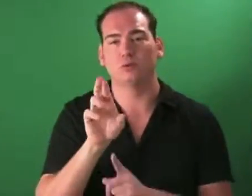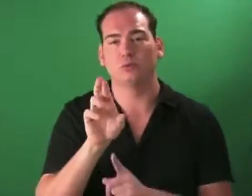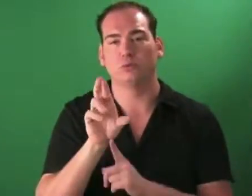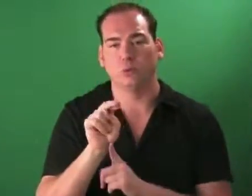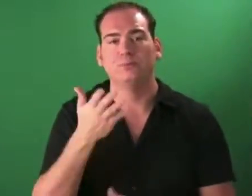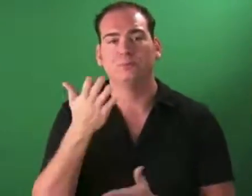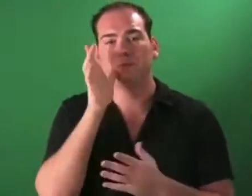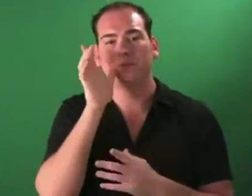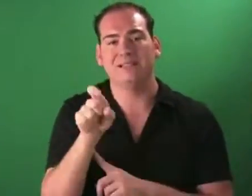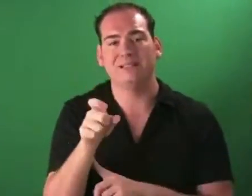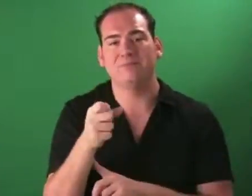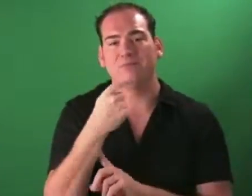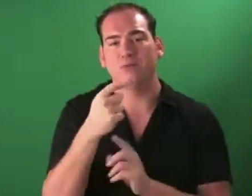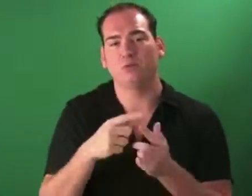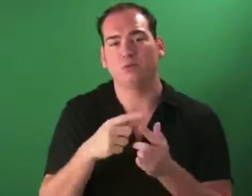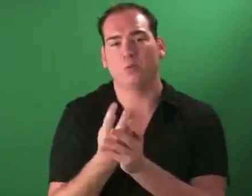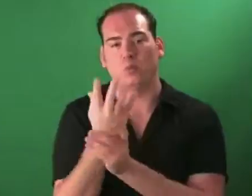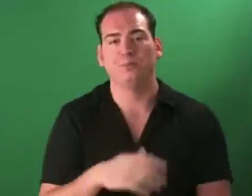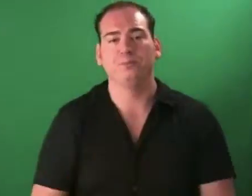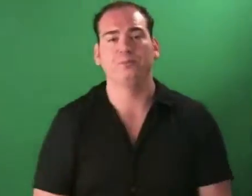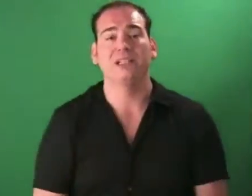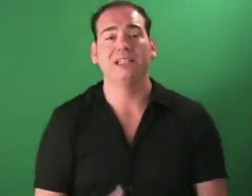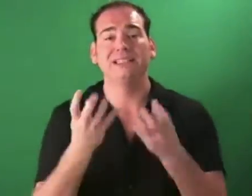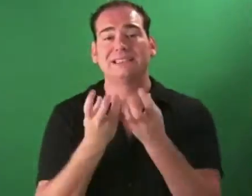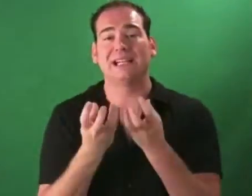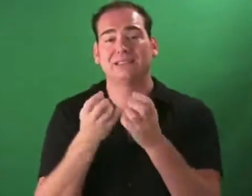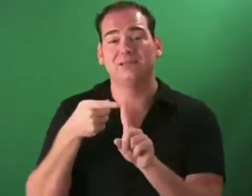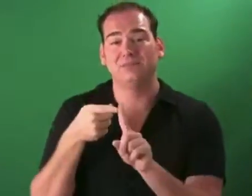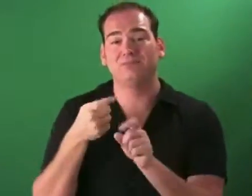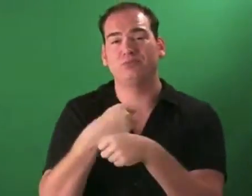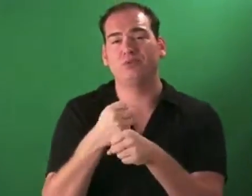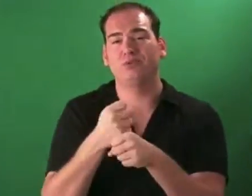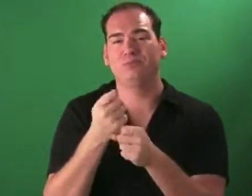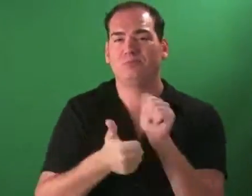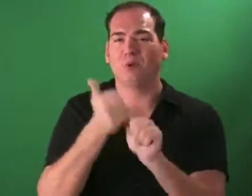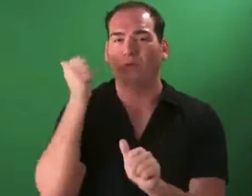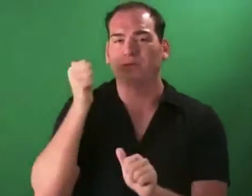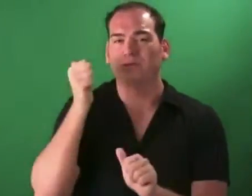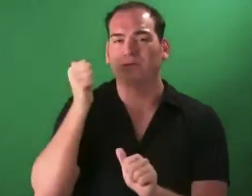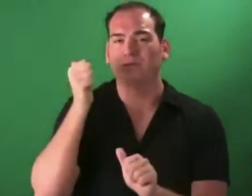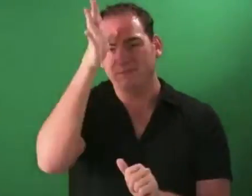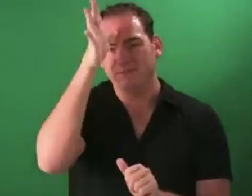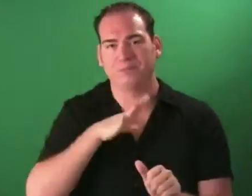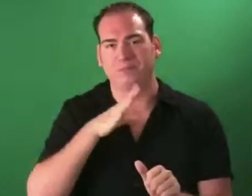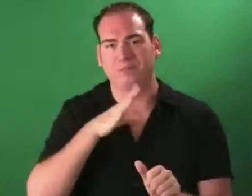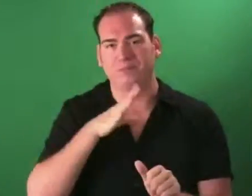have to take medicine if you are having issues with the balance of your male hormones.